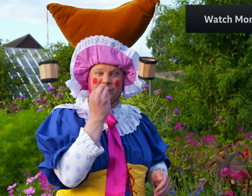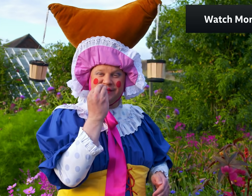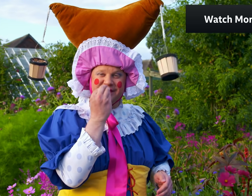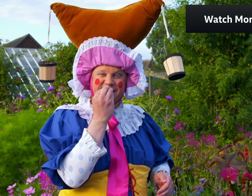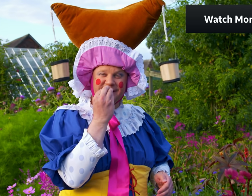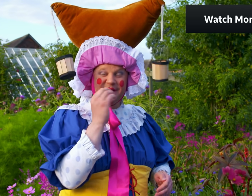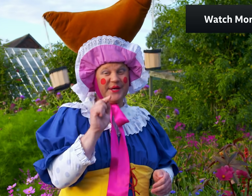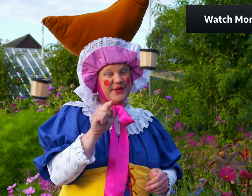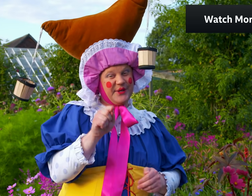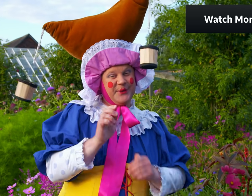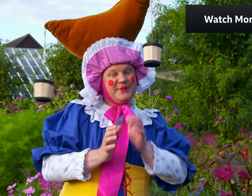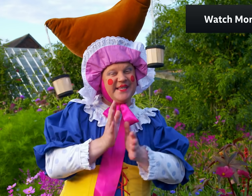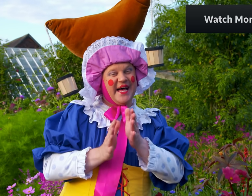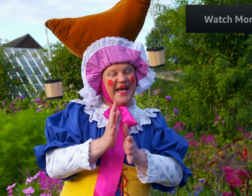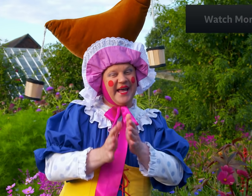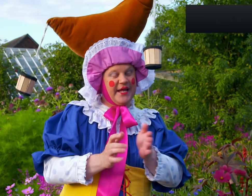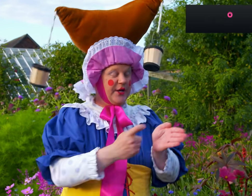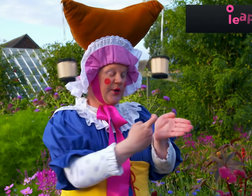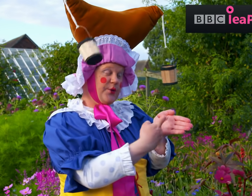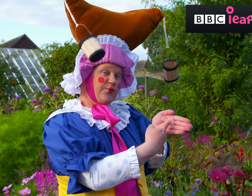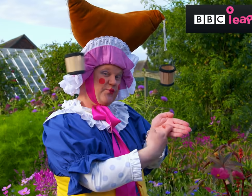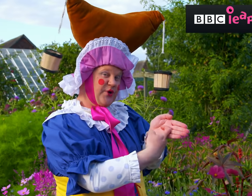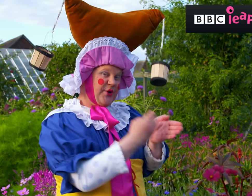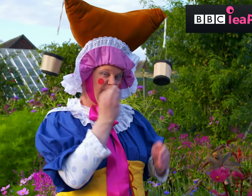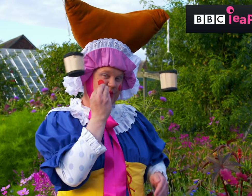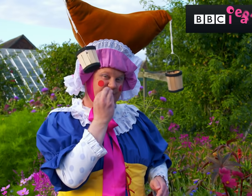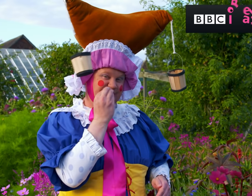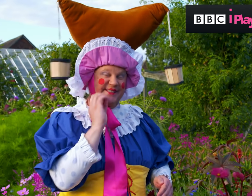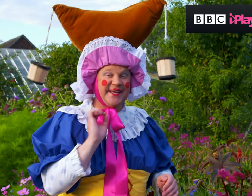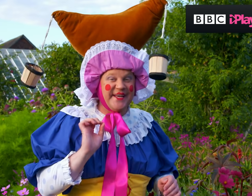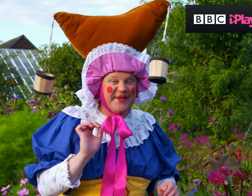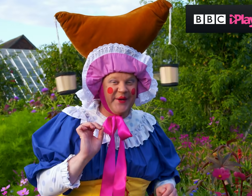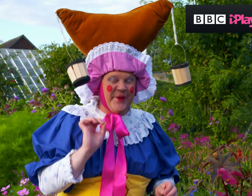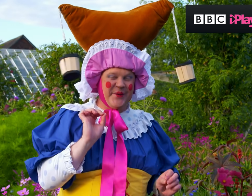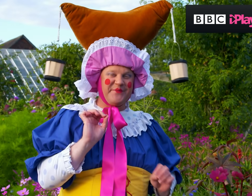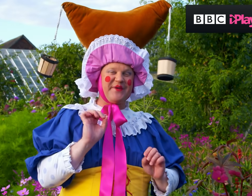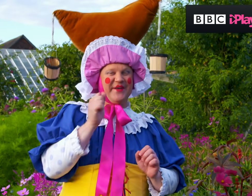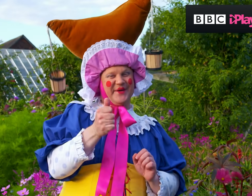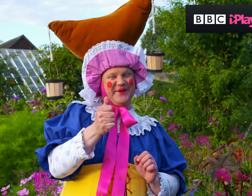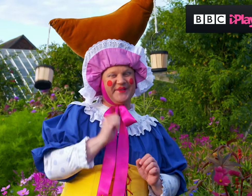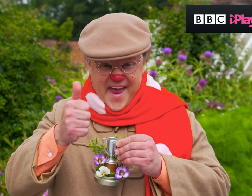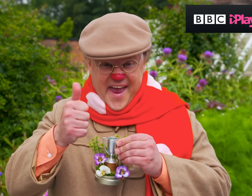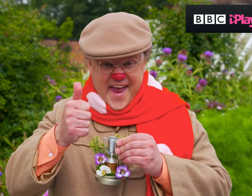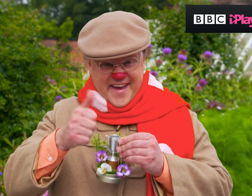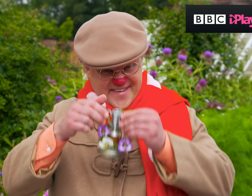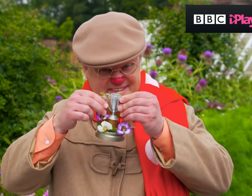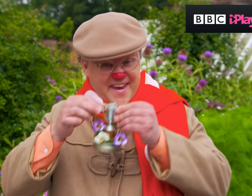Rose. You sign. Rose. Oh, very good.